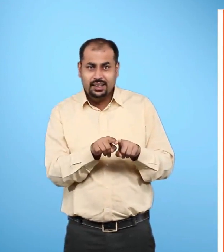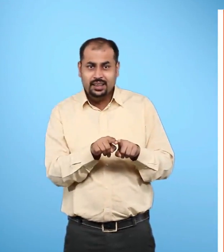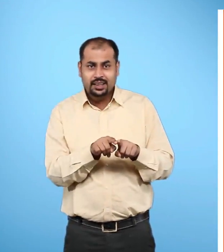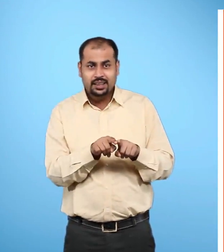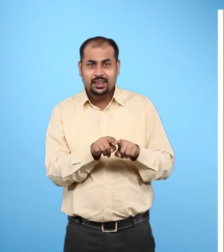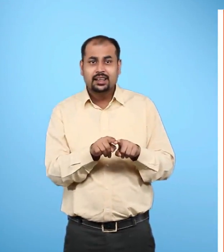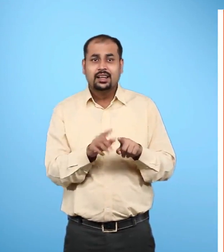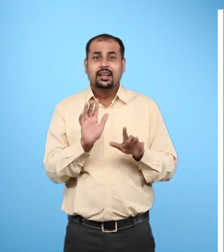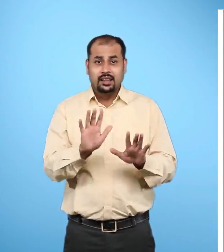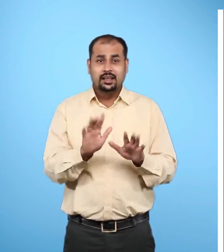centimeters."